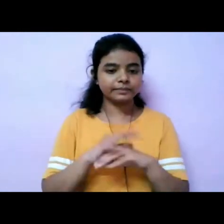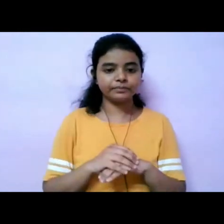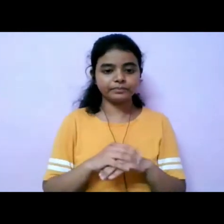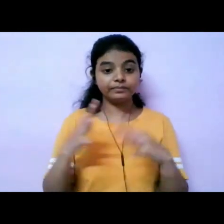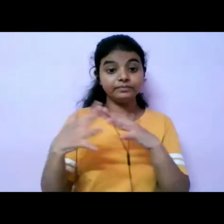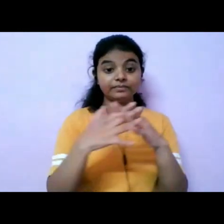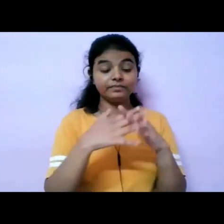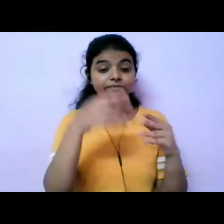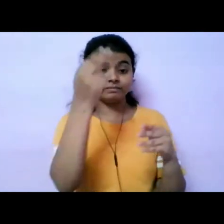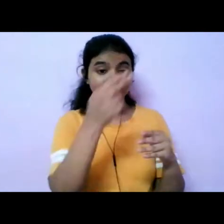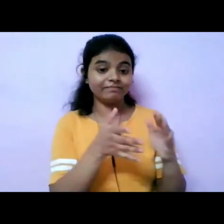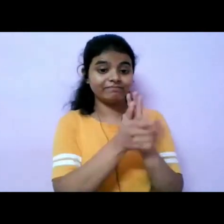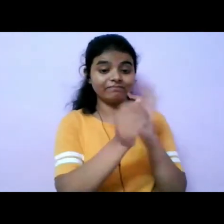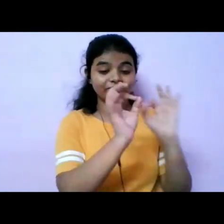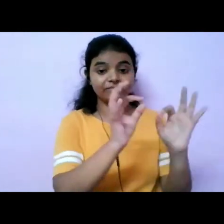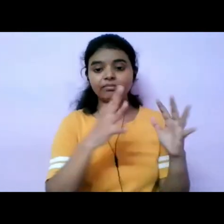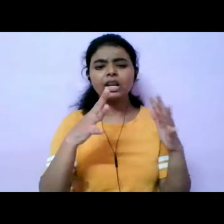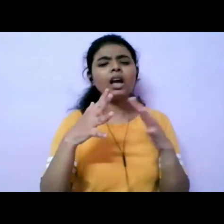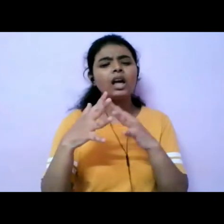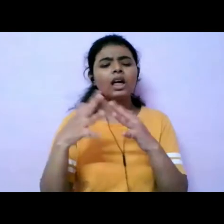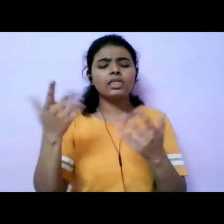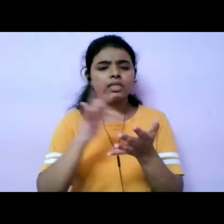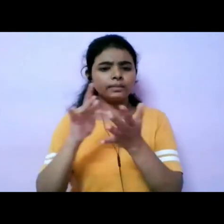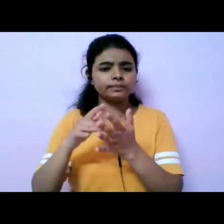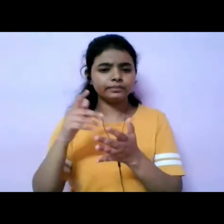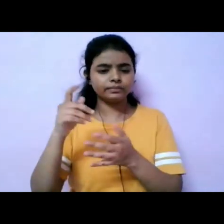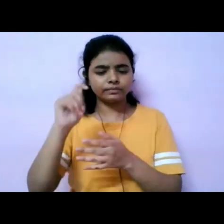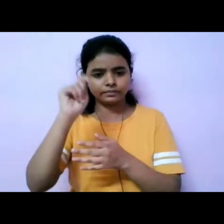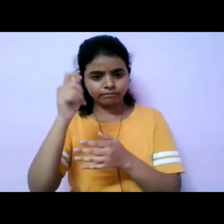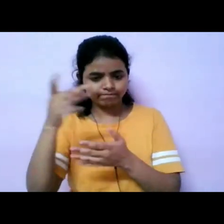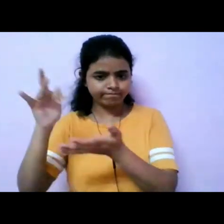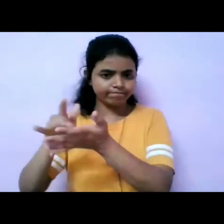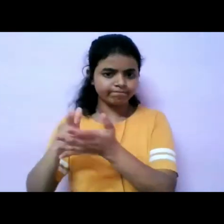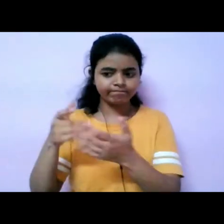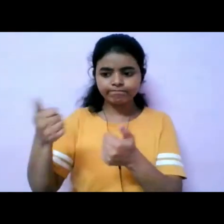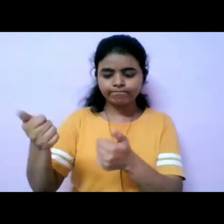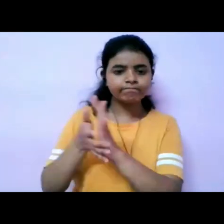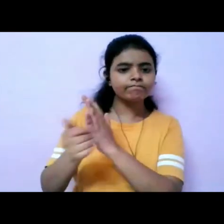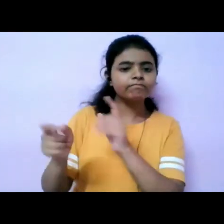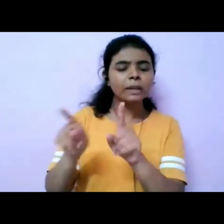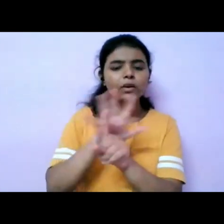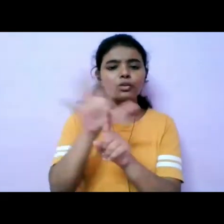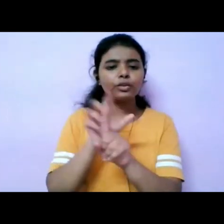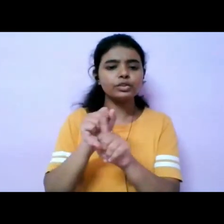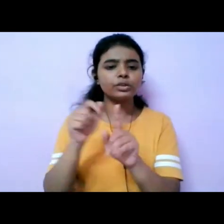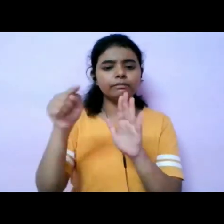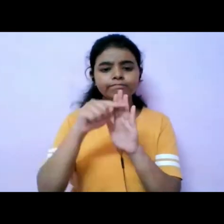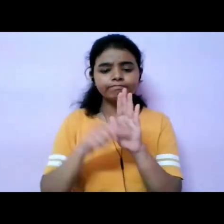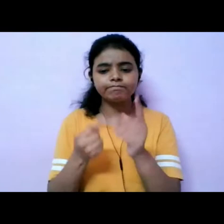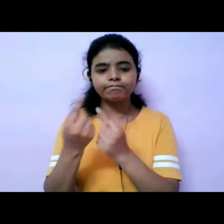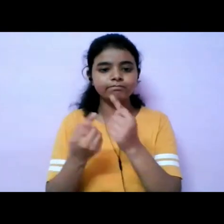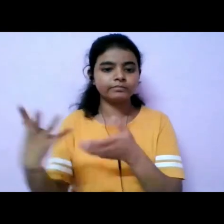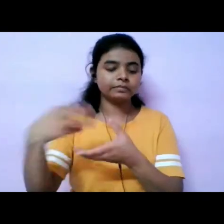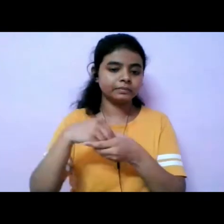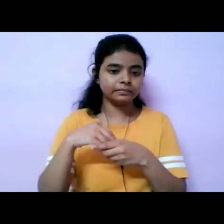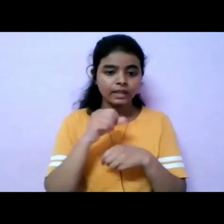American artists who travel abroad in official and unofficial capacities are cultural diplomats who make